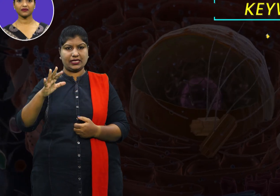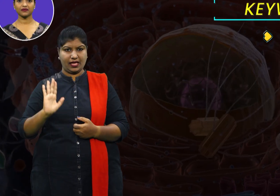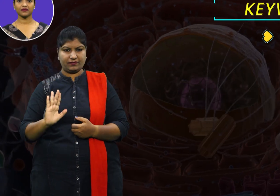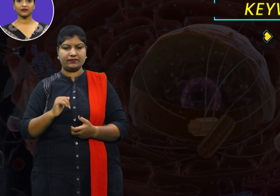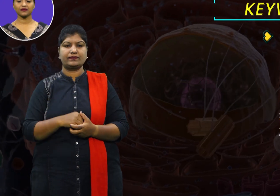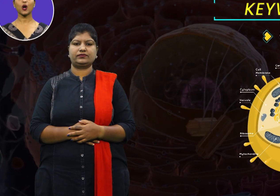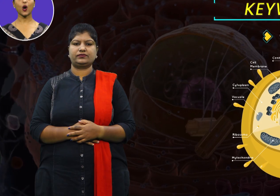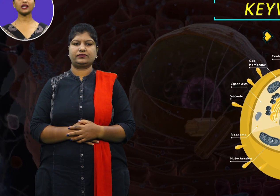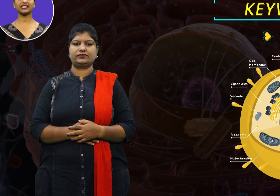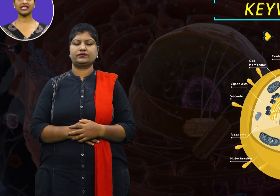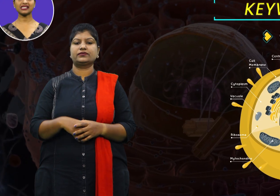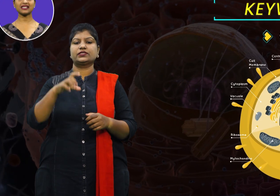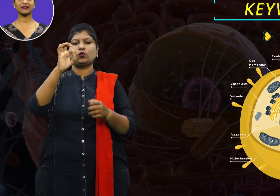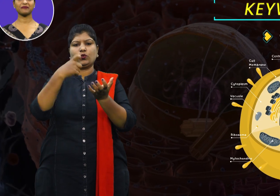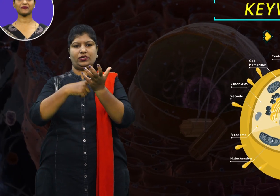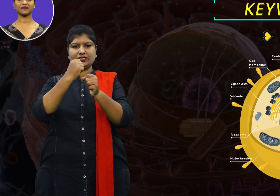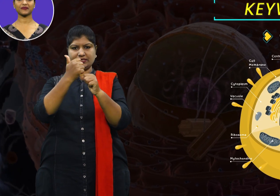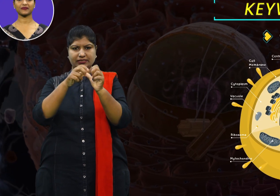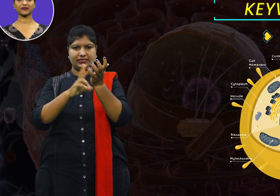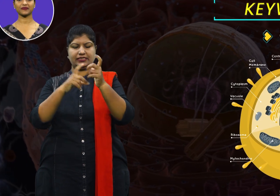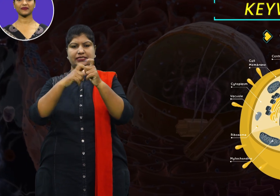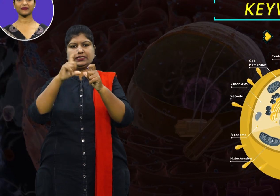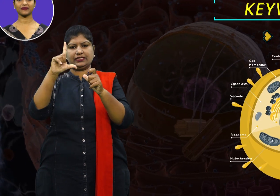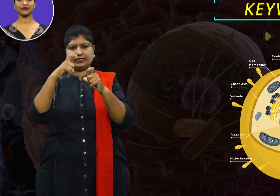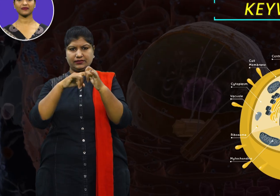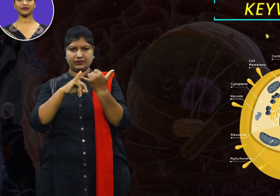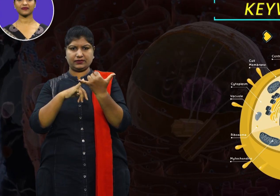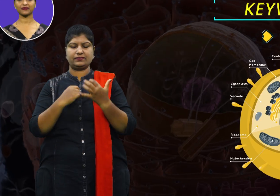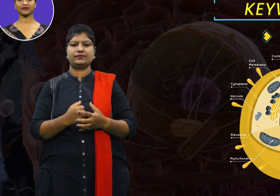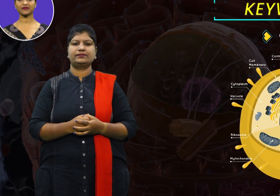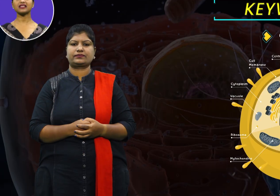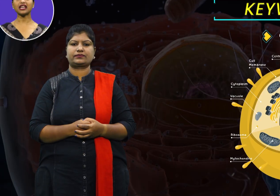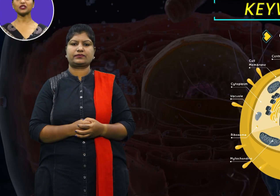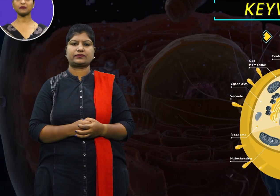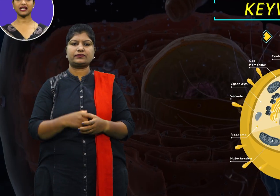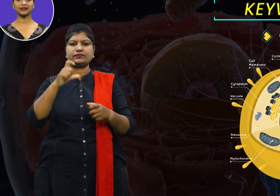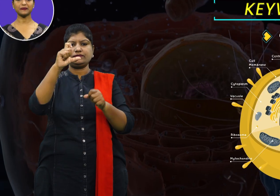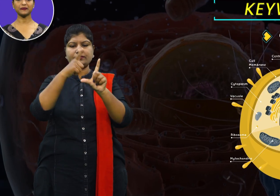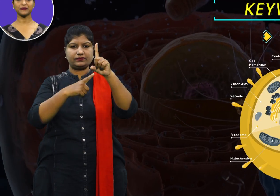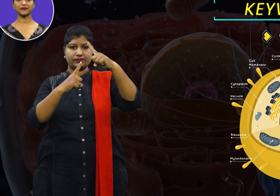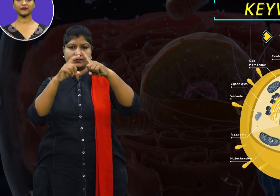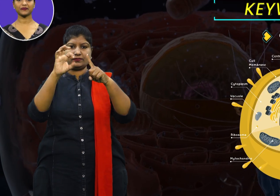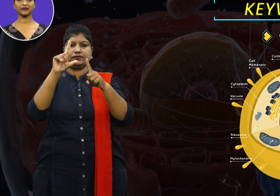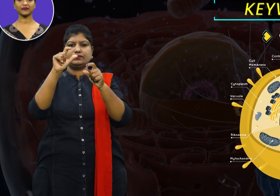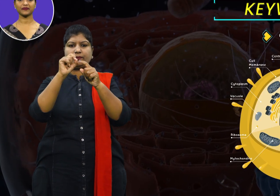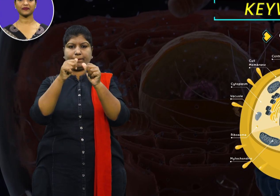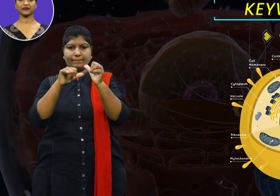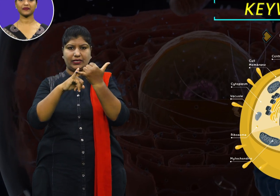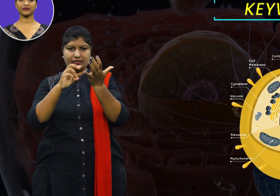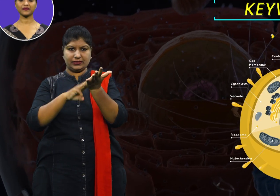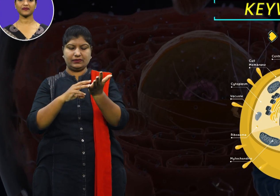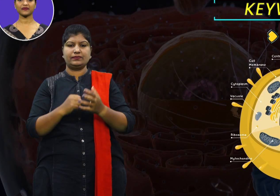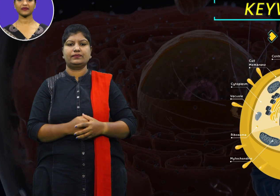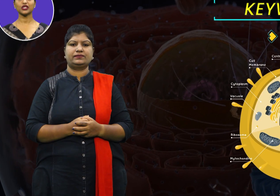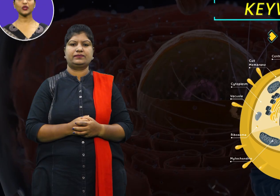organelles, cytoplasm,